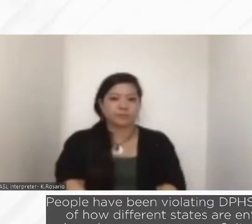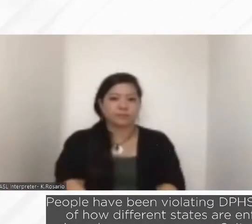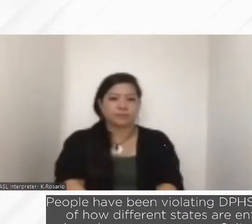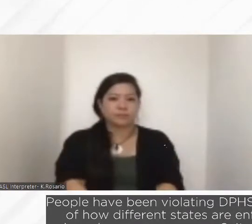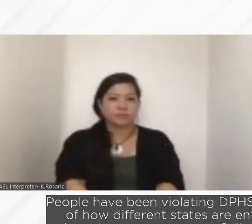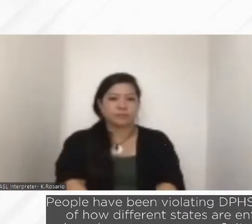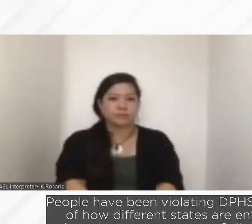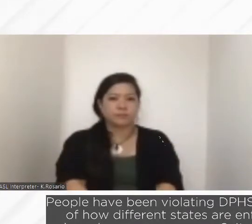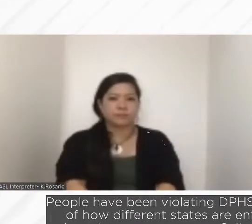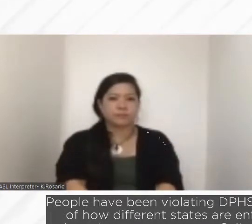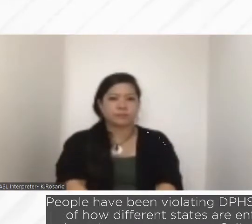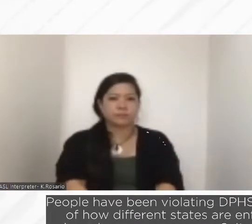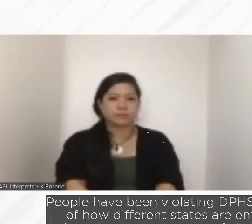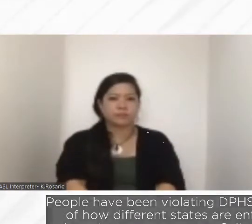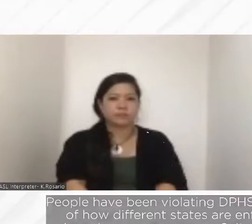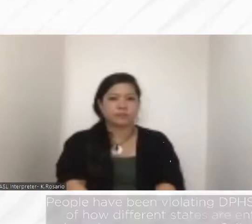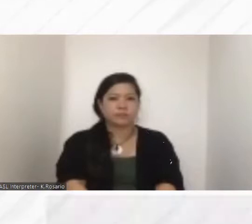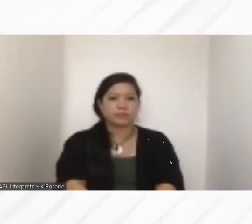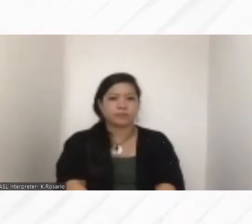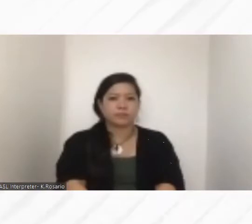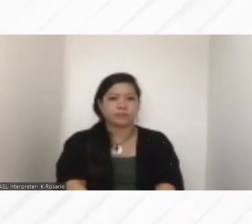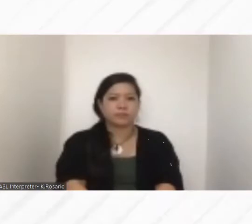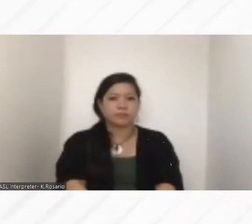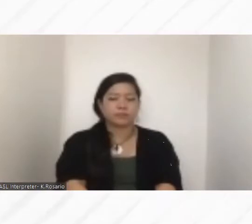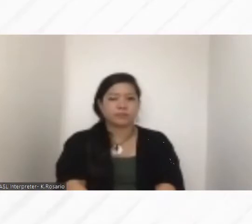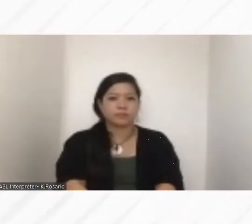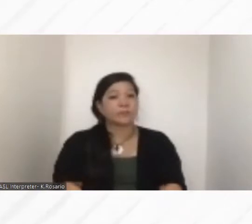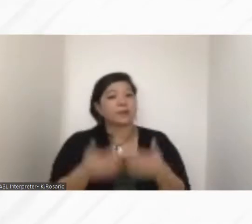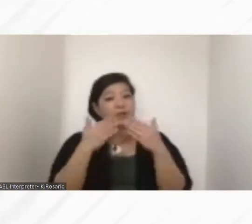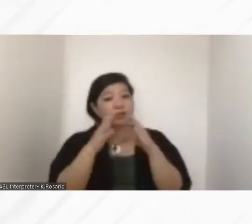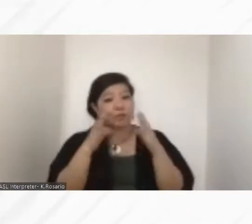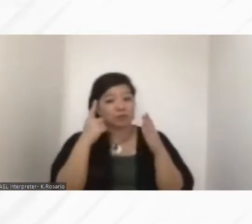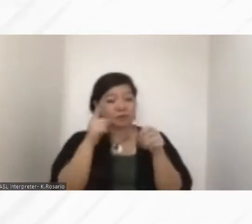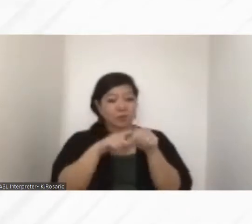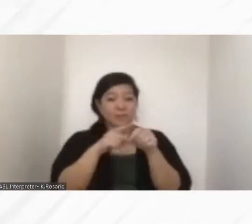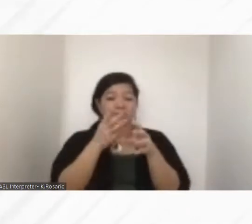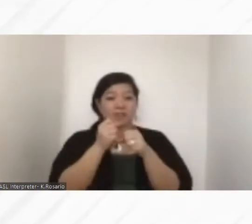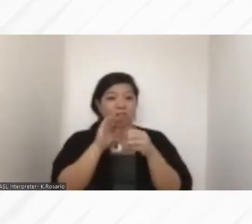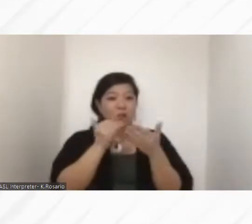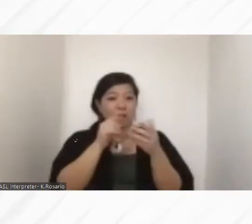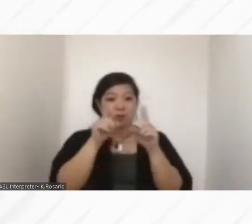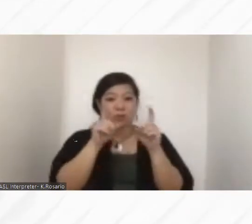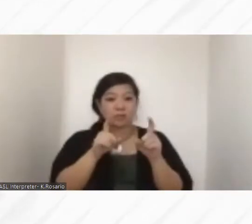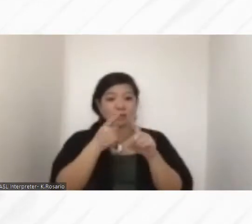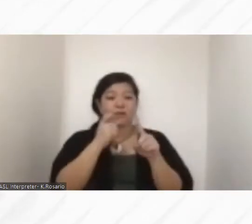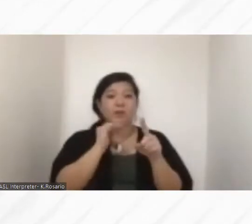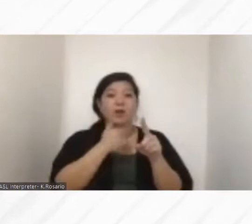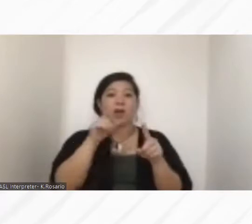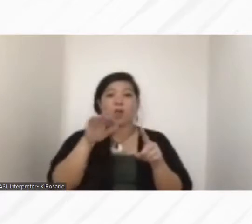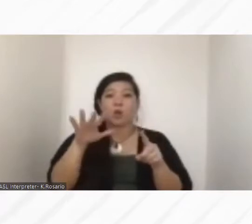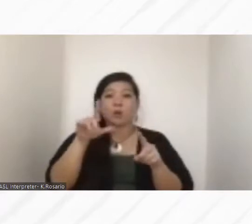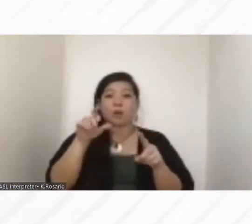Thank you so much, Dr. Adams. Thank you so much for being so gracious with your time to take our questions from our local media. I also failed